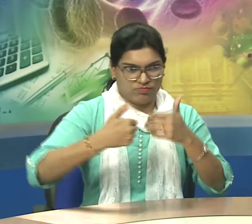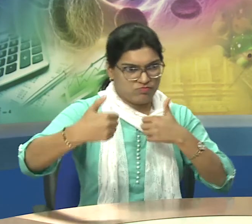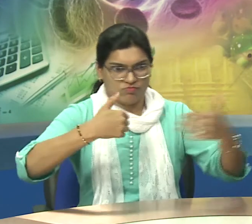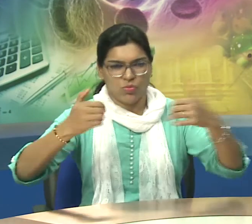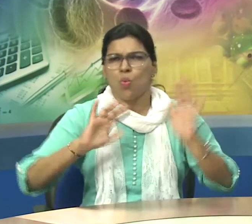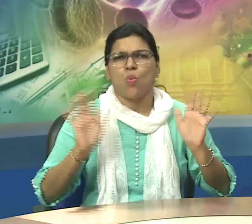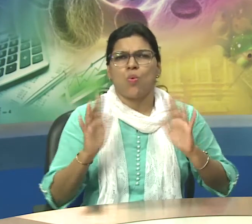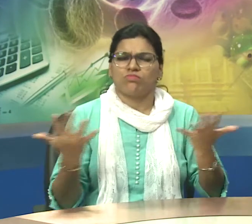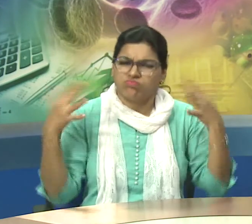no caste."